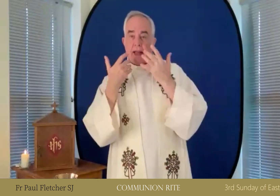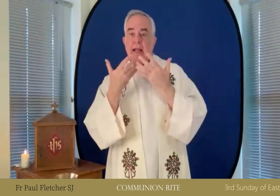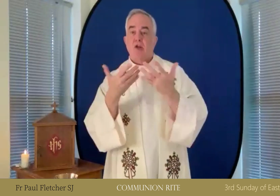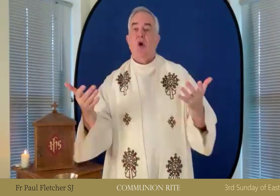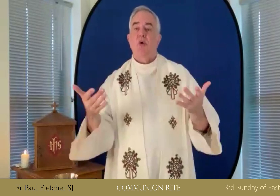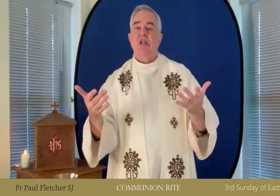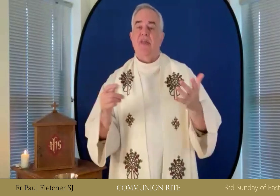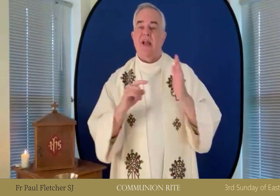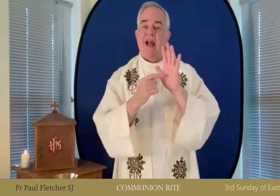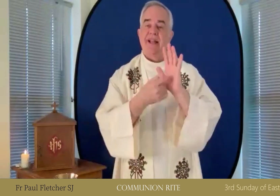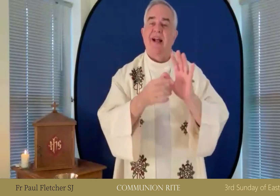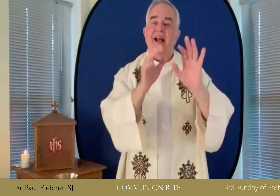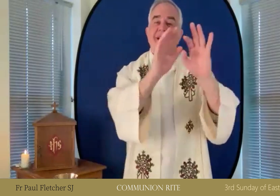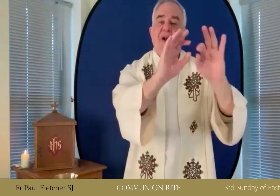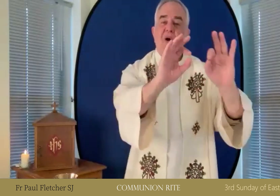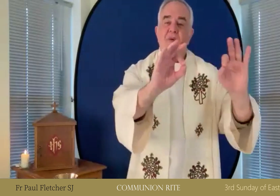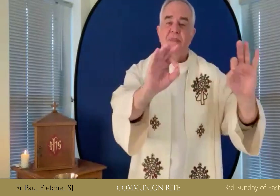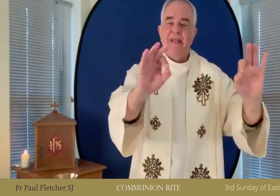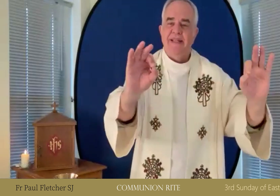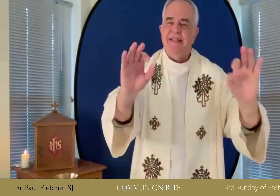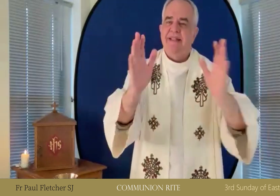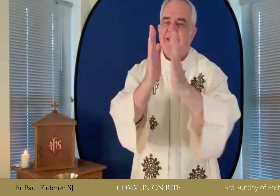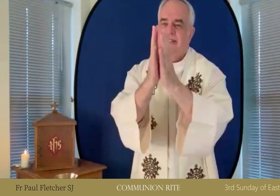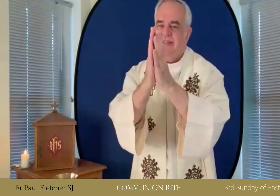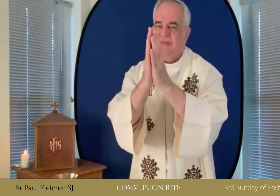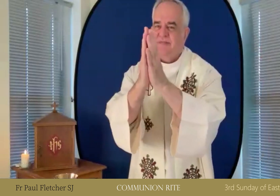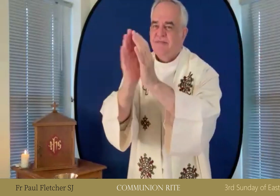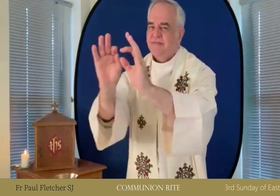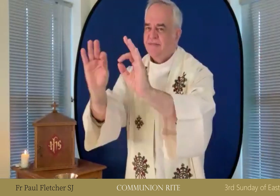Let church have a sign of peace.